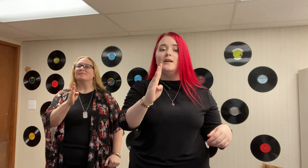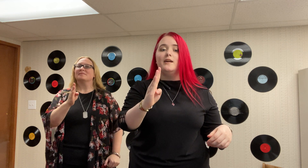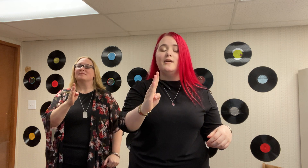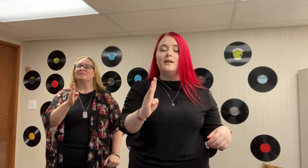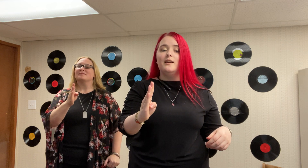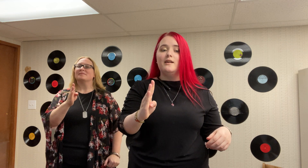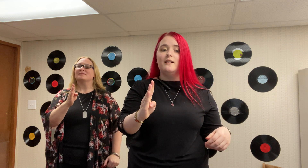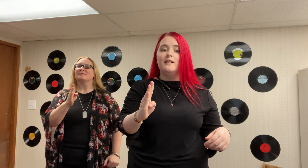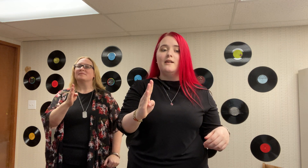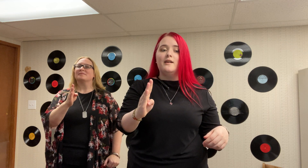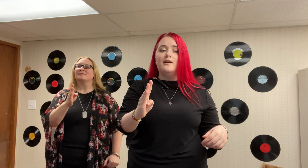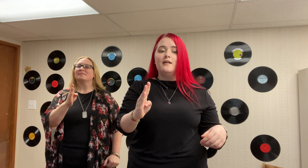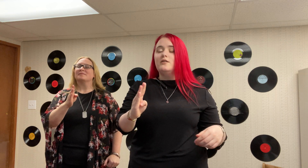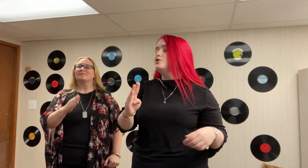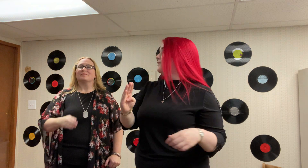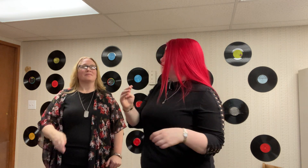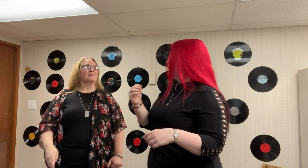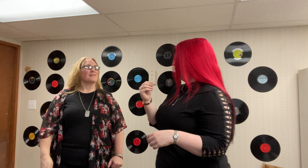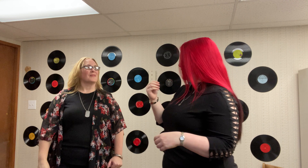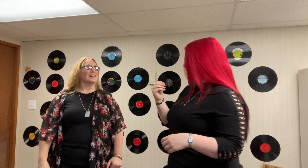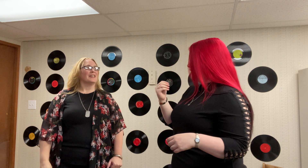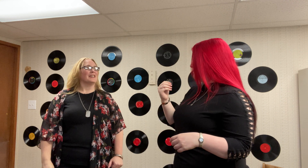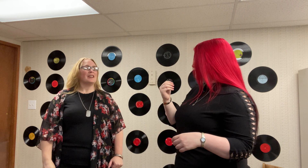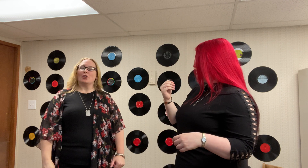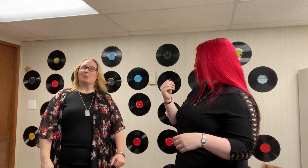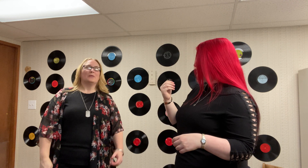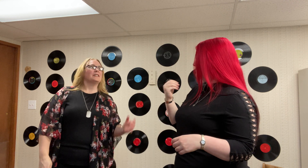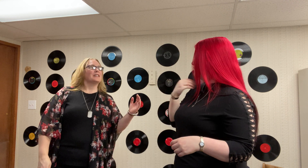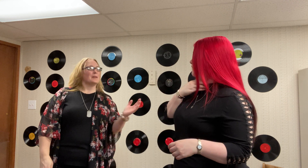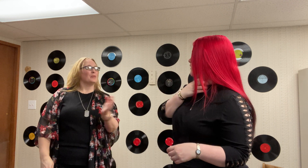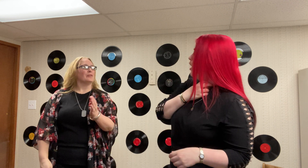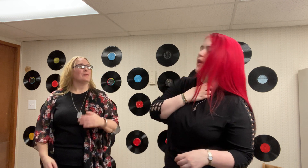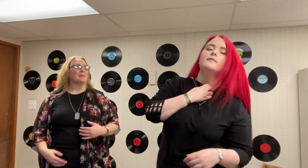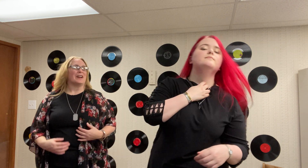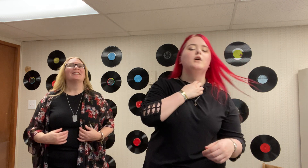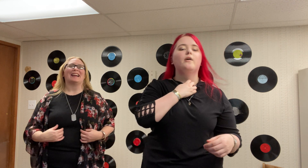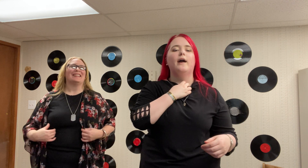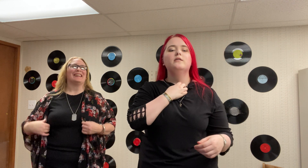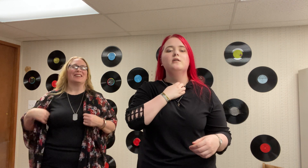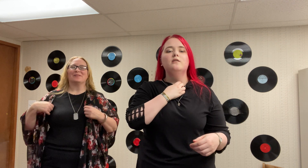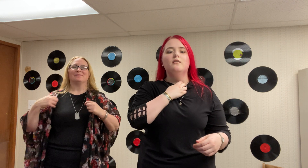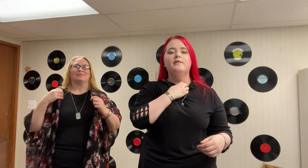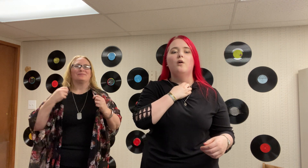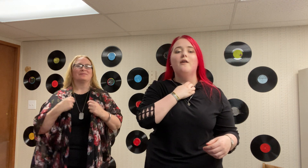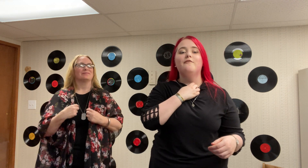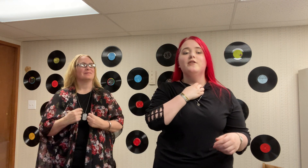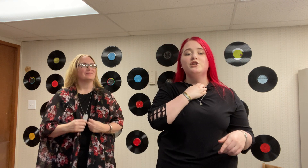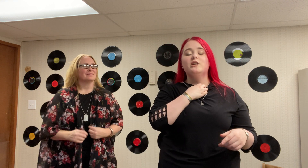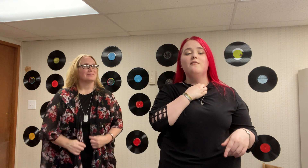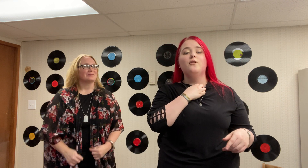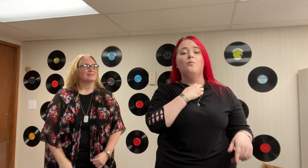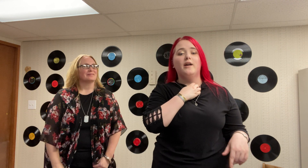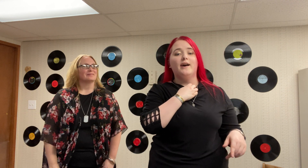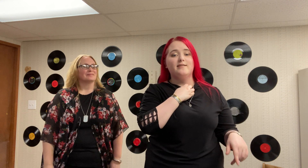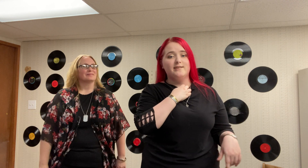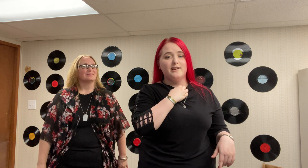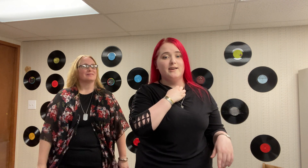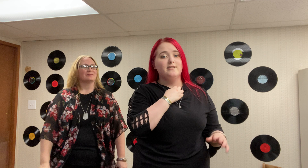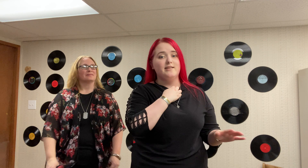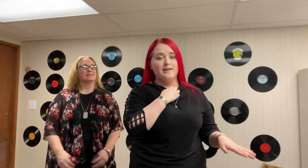be. Should we go from the beginning? Nope. Let's keep moving Okay. from there. Okay. Yeah, thank you. So a vision of the one I see is the